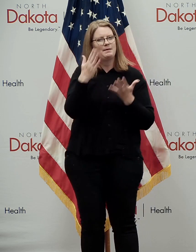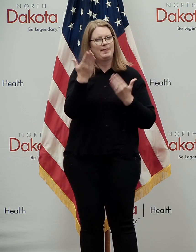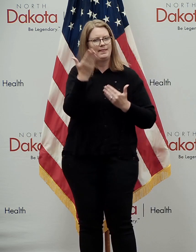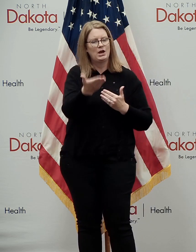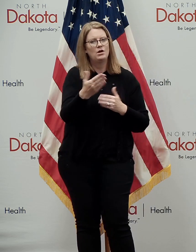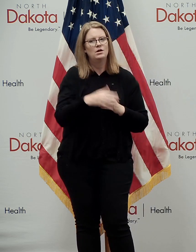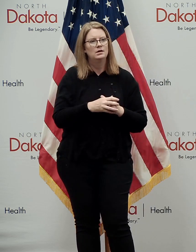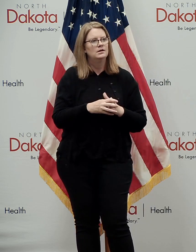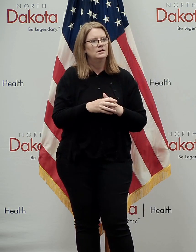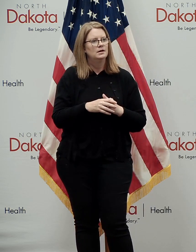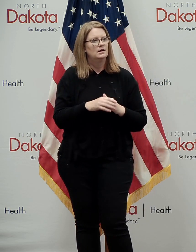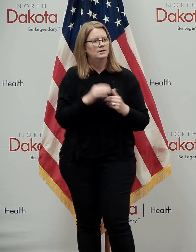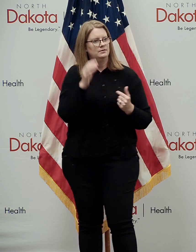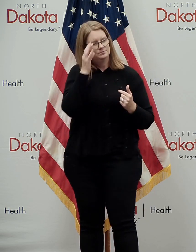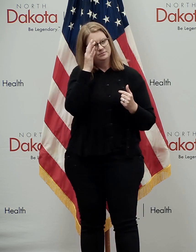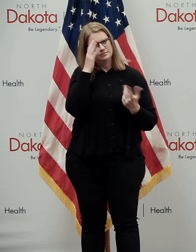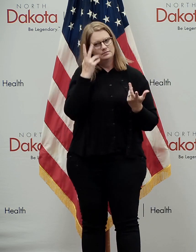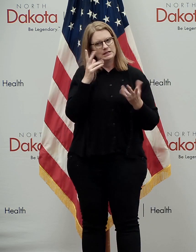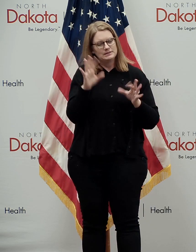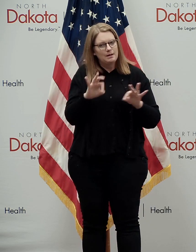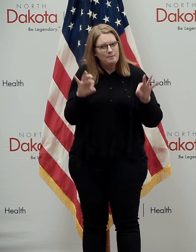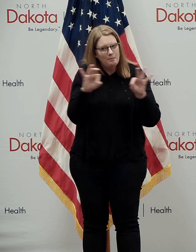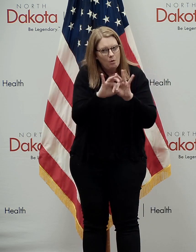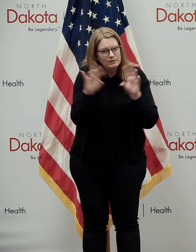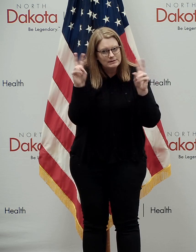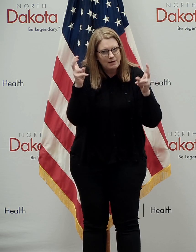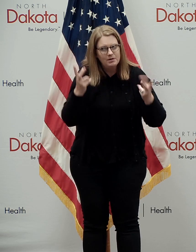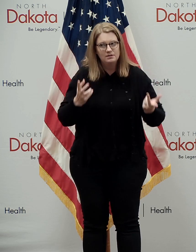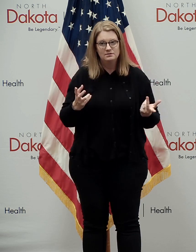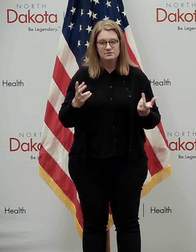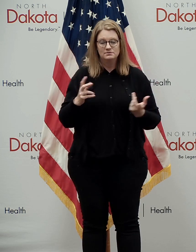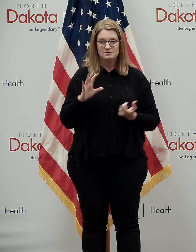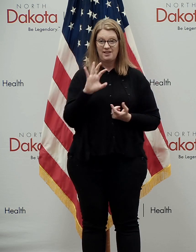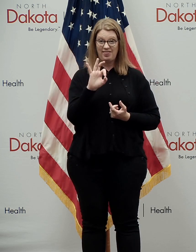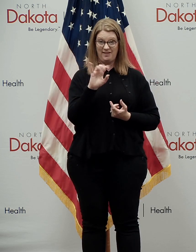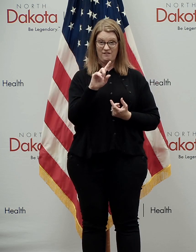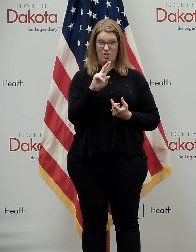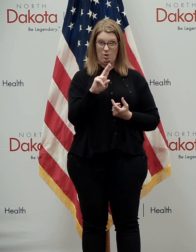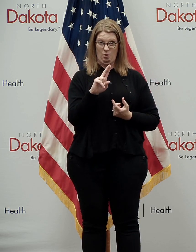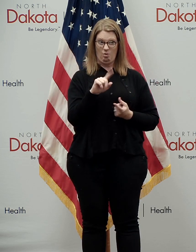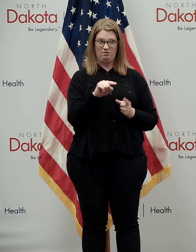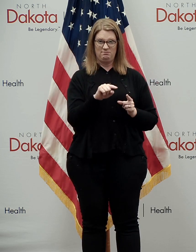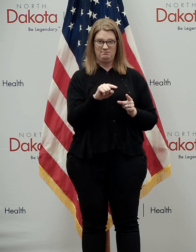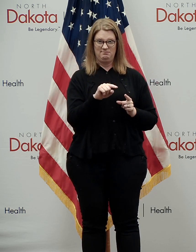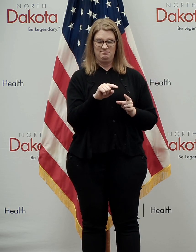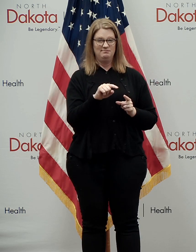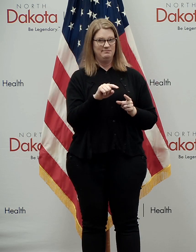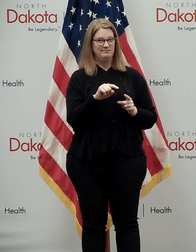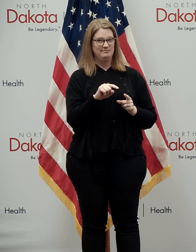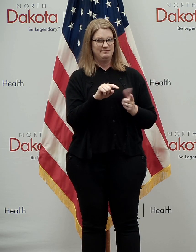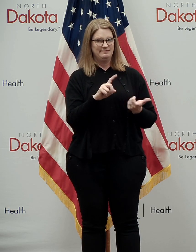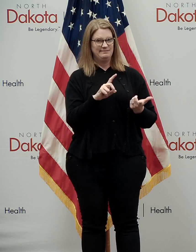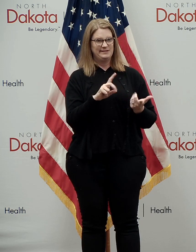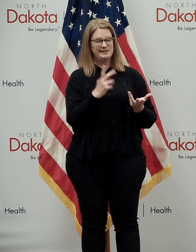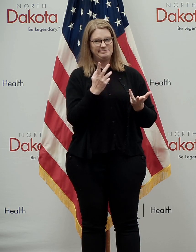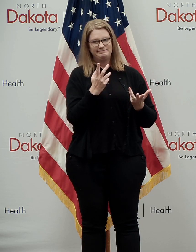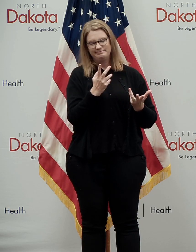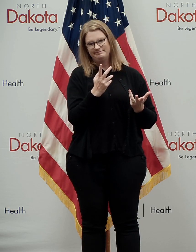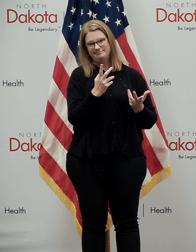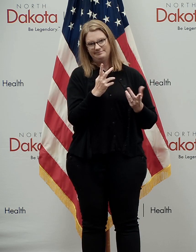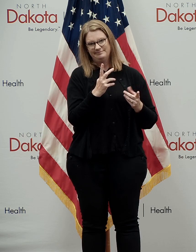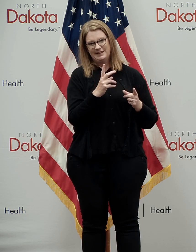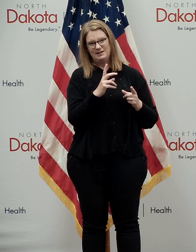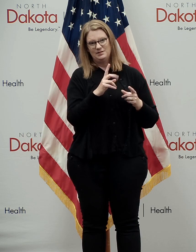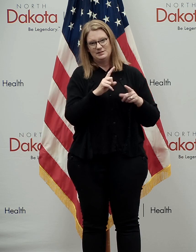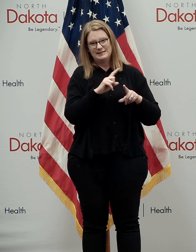was it's an important topic because, again, the flu is maybe catches a different sensibility